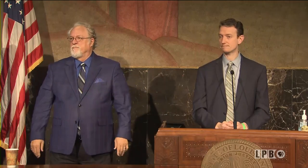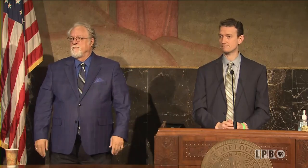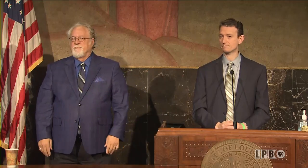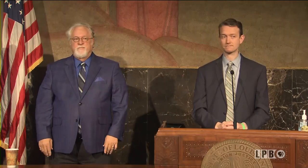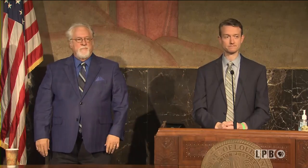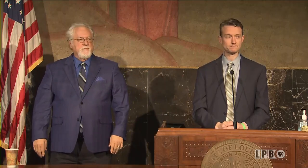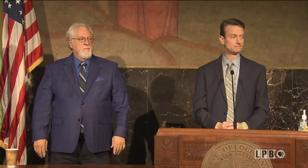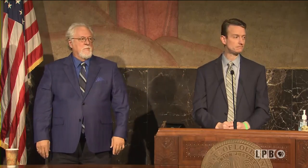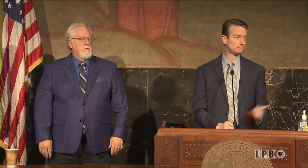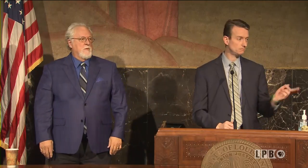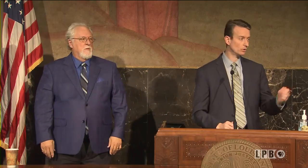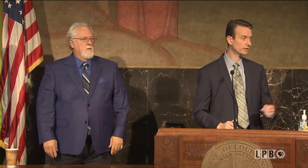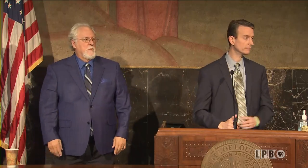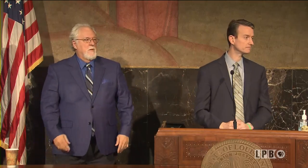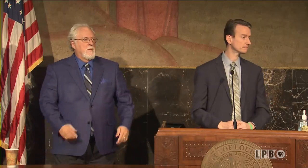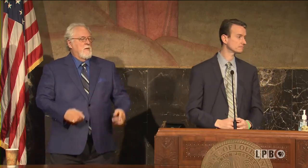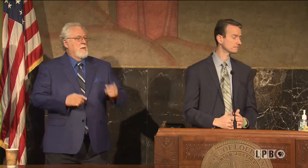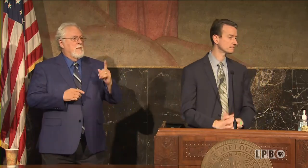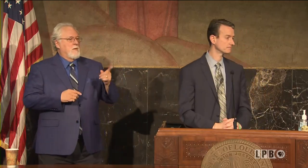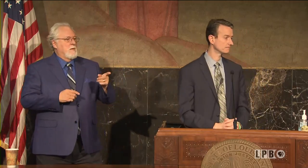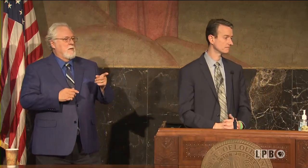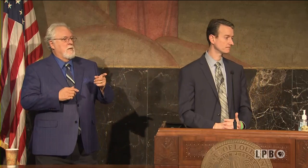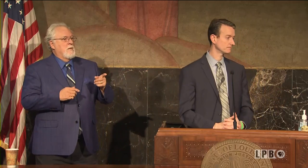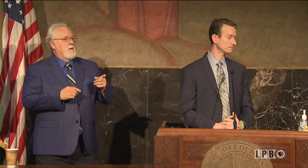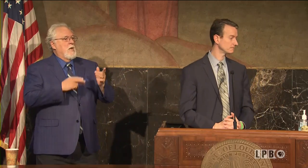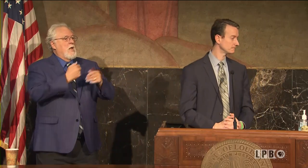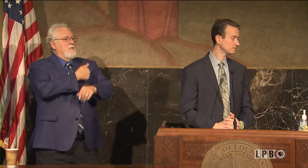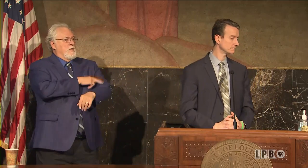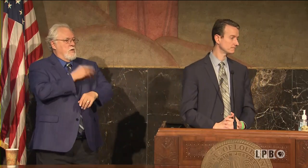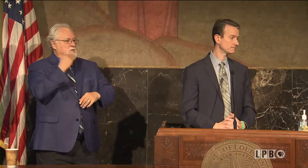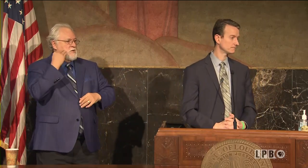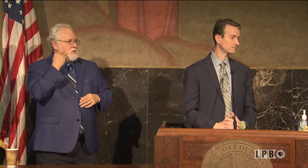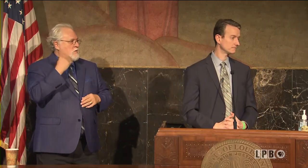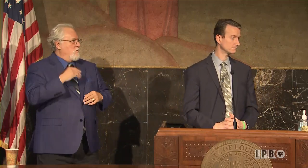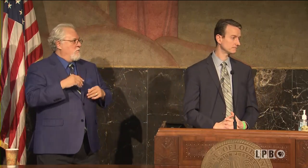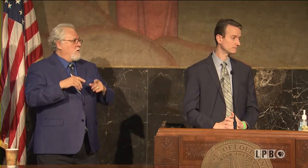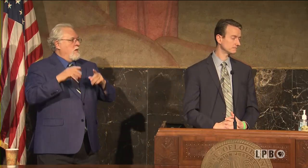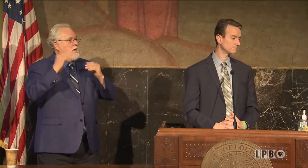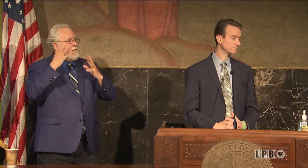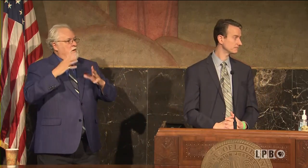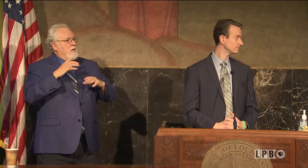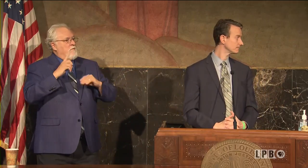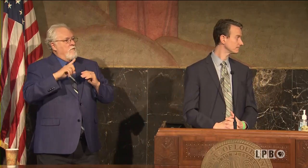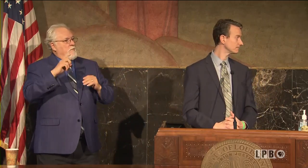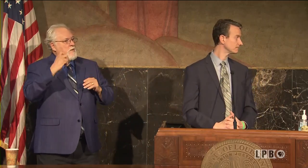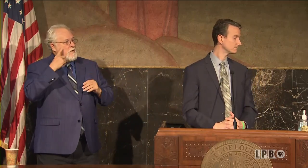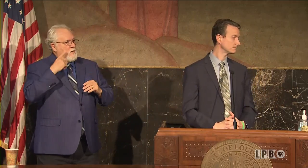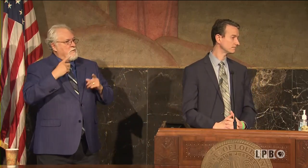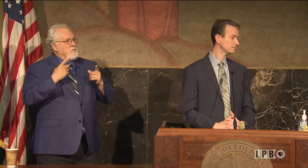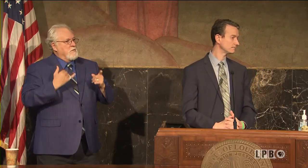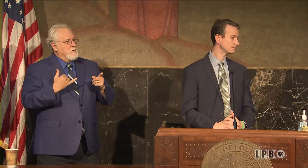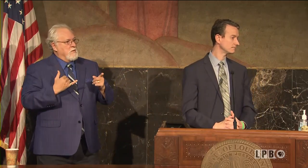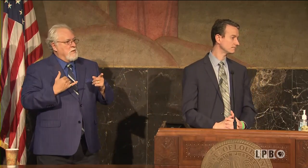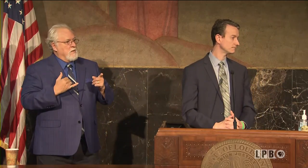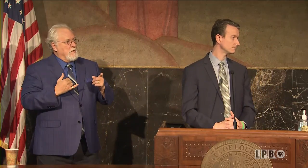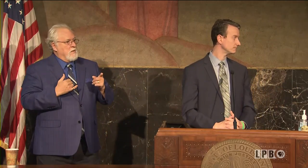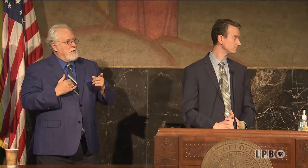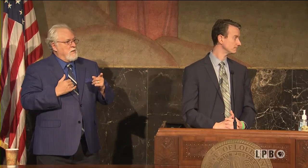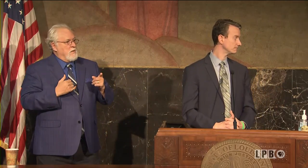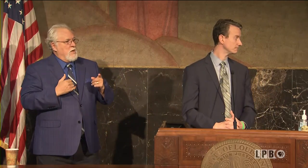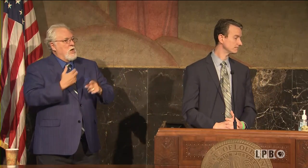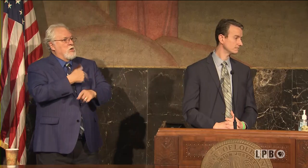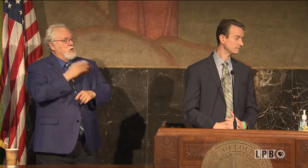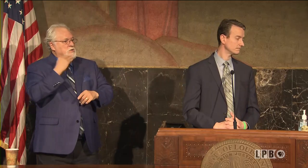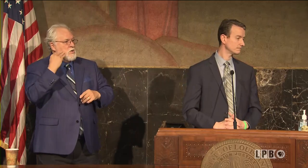questions? Melinda. On the nursing home testing arrangement, the governor talked about it. So now, nursing